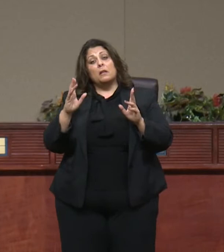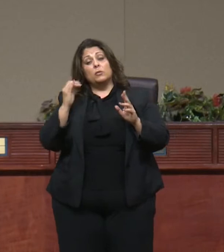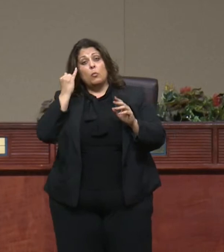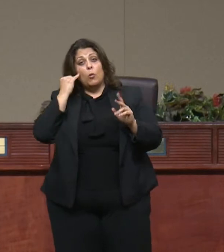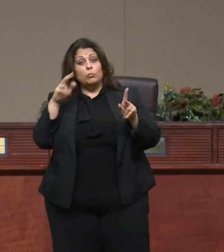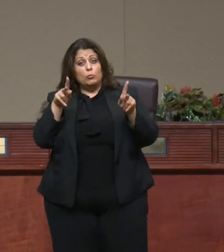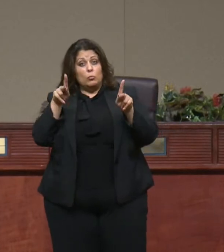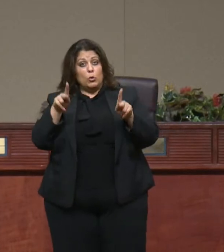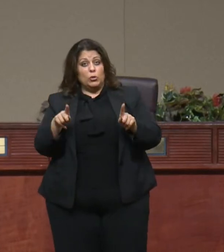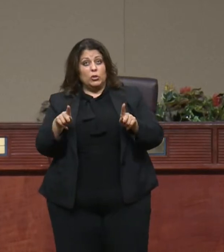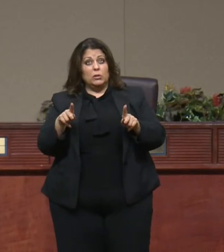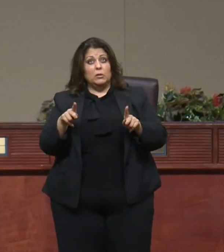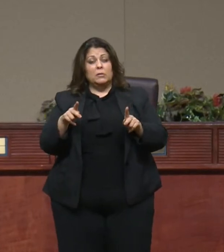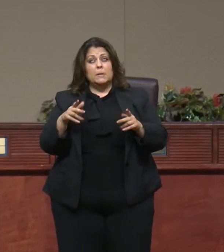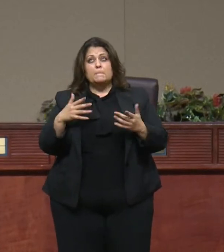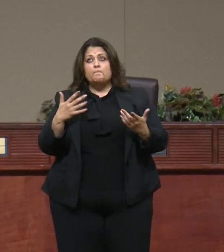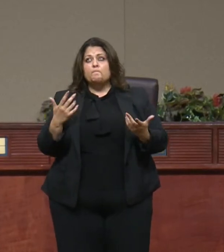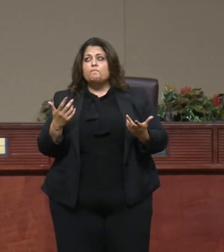together the